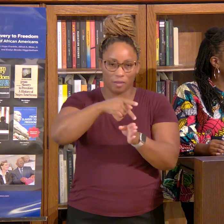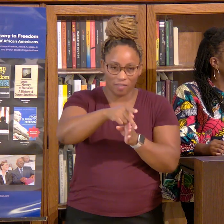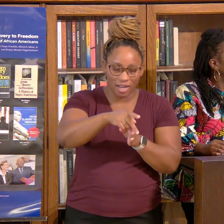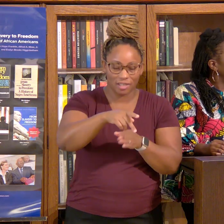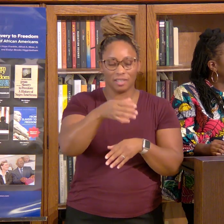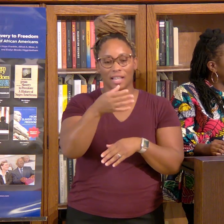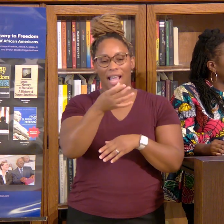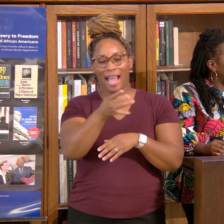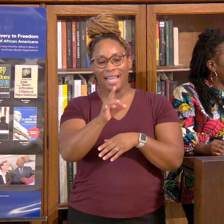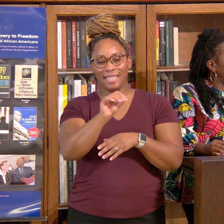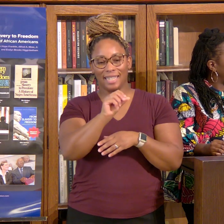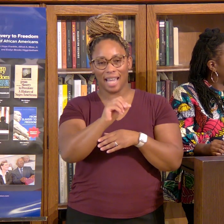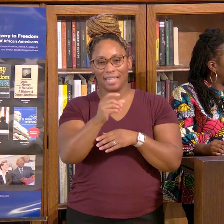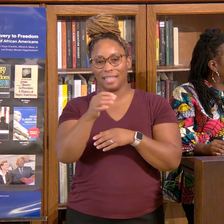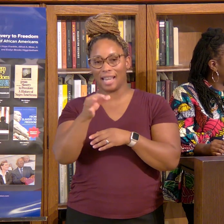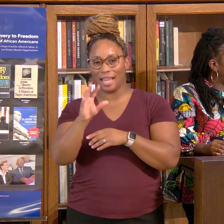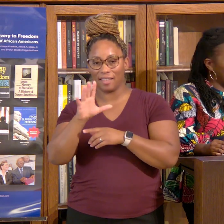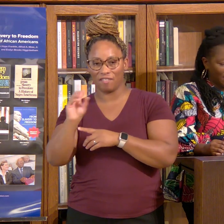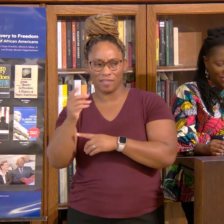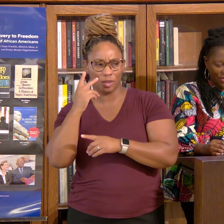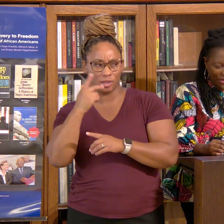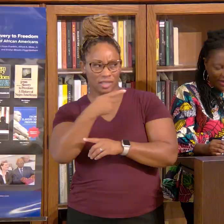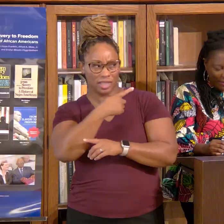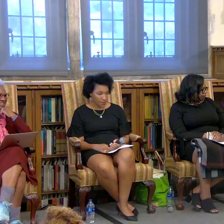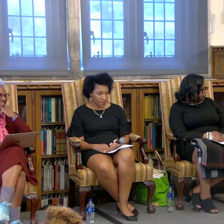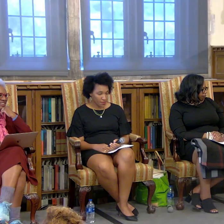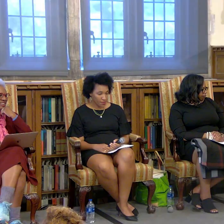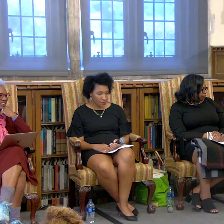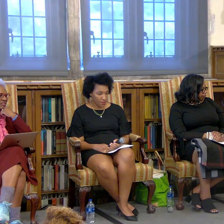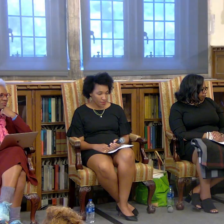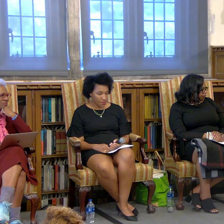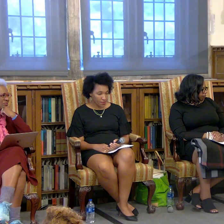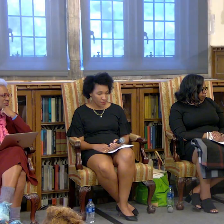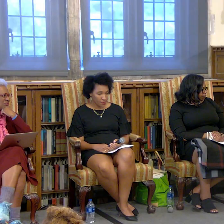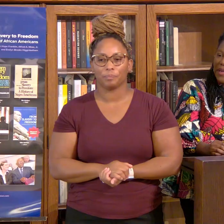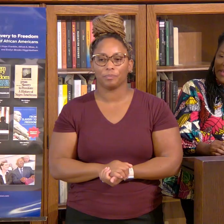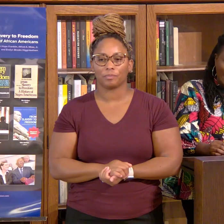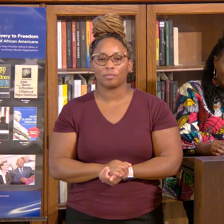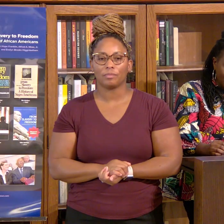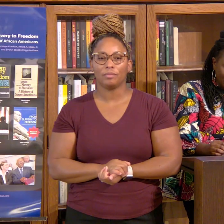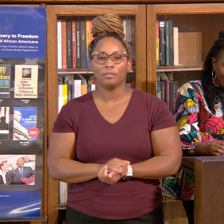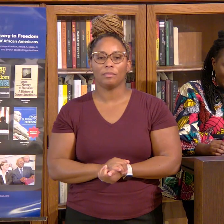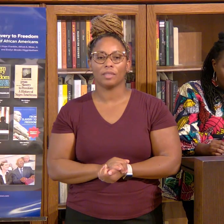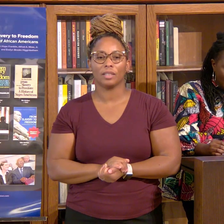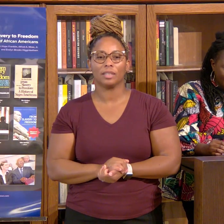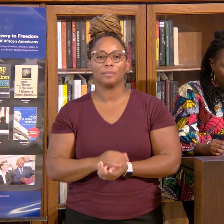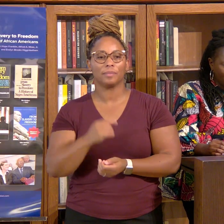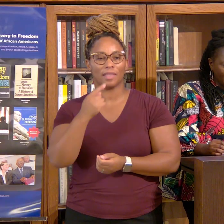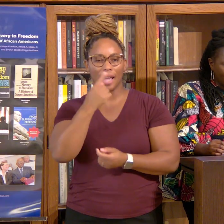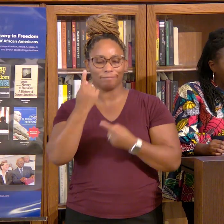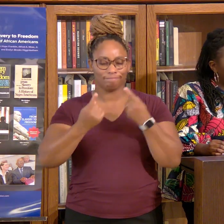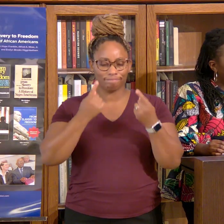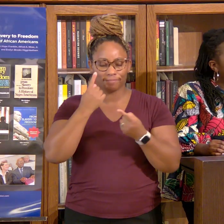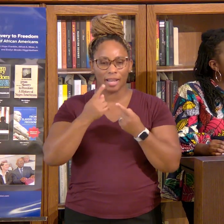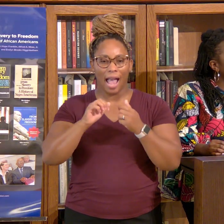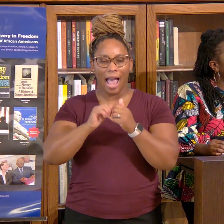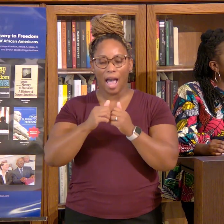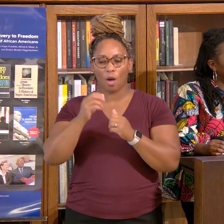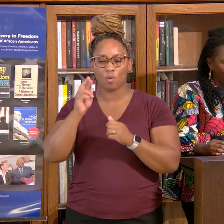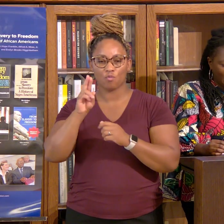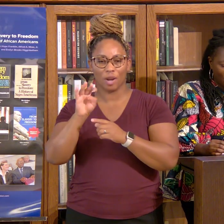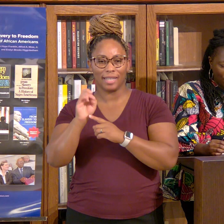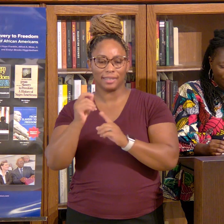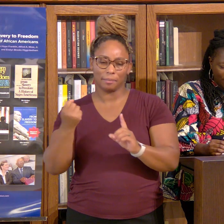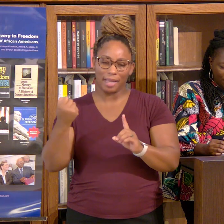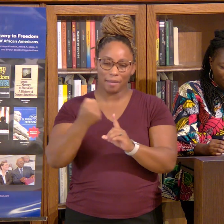1950 you should see a copy of the cover of that book on the screen this work considered the impact of racism on